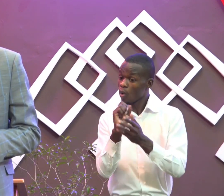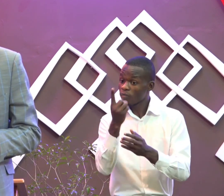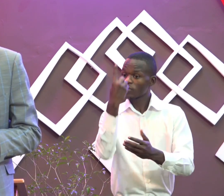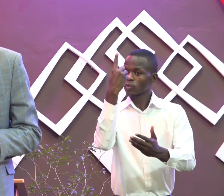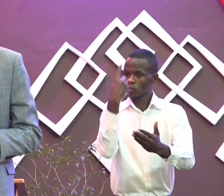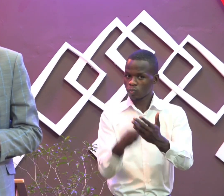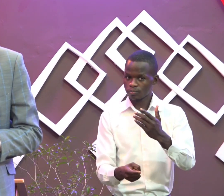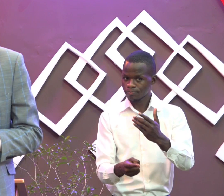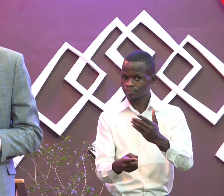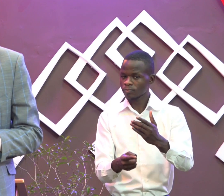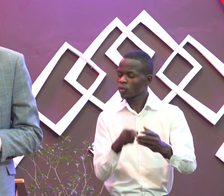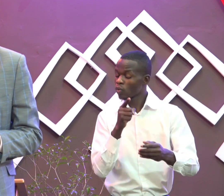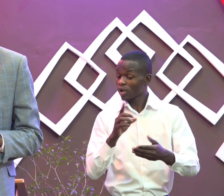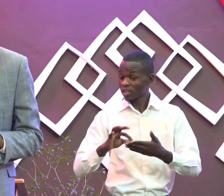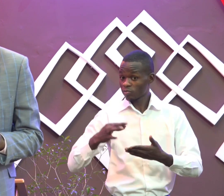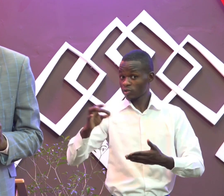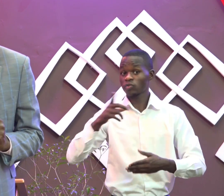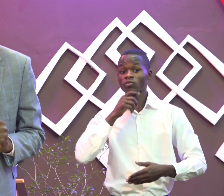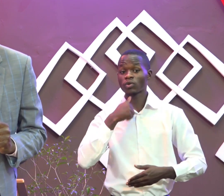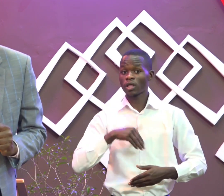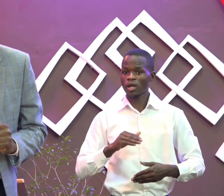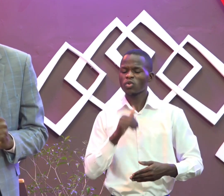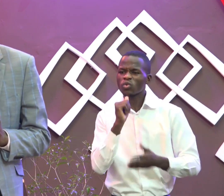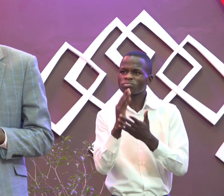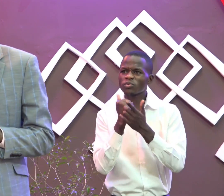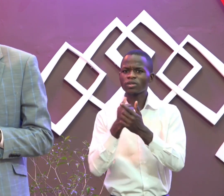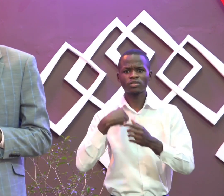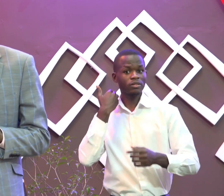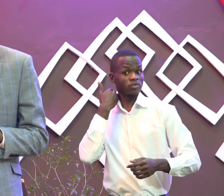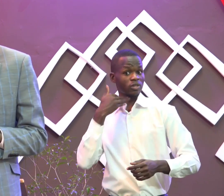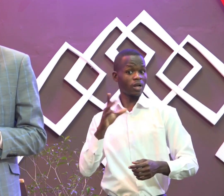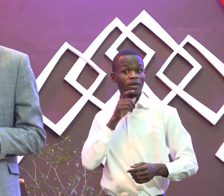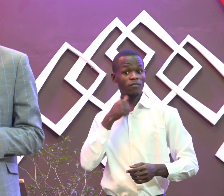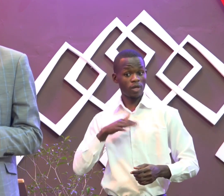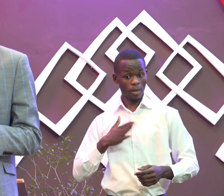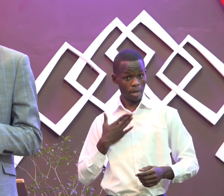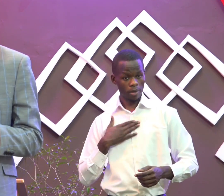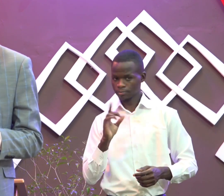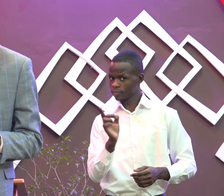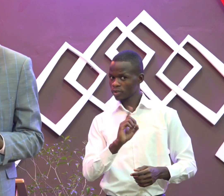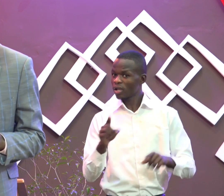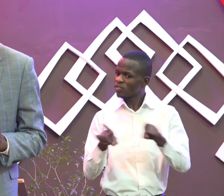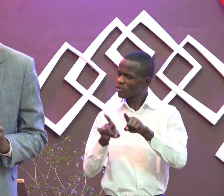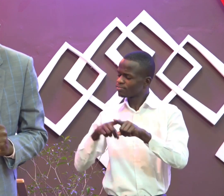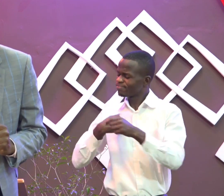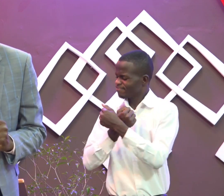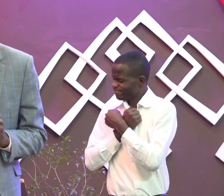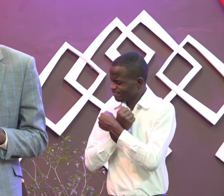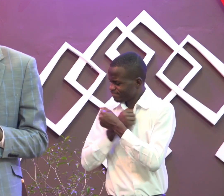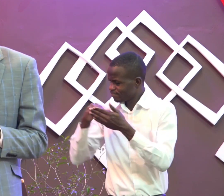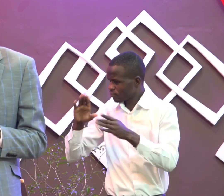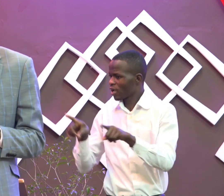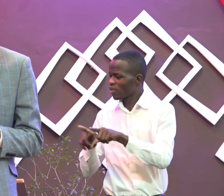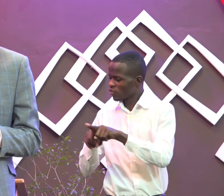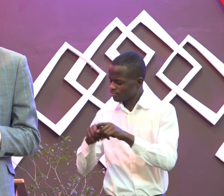I esteem the spiritual one first. Si lwakubanga oli simwagala. Not because I don't love the other. Noli mwagala nyera mugondera.